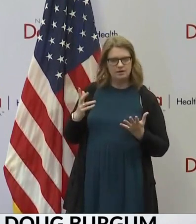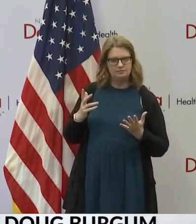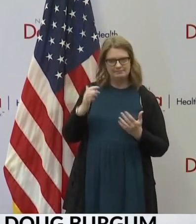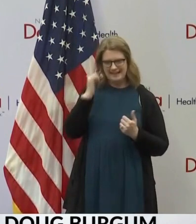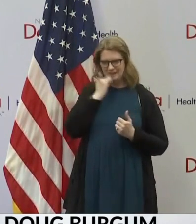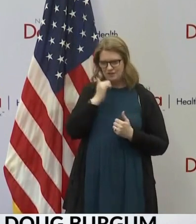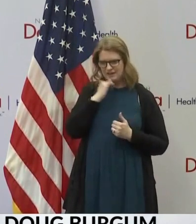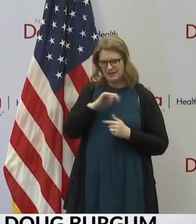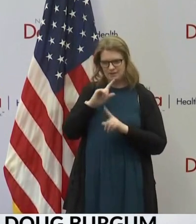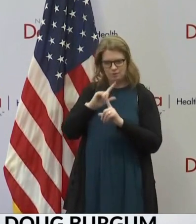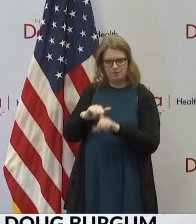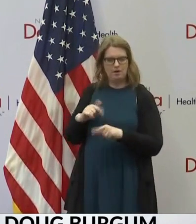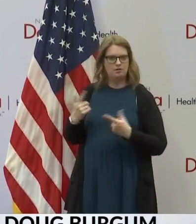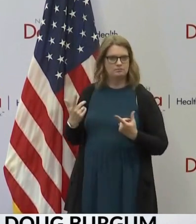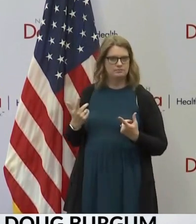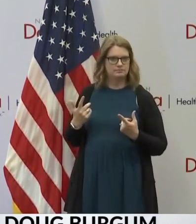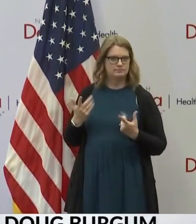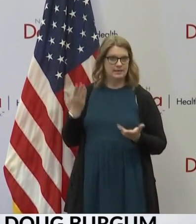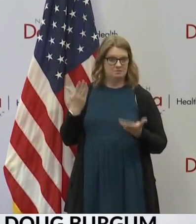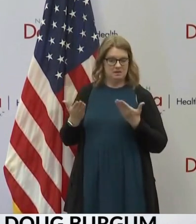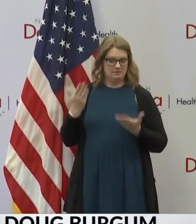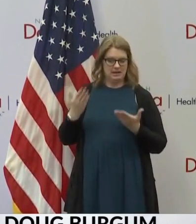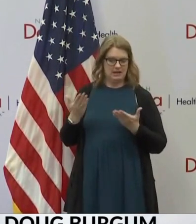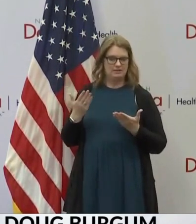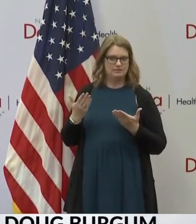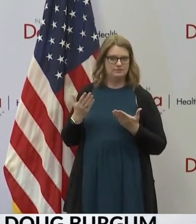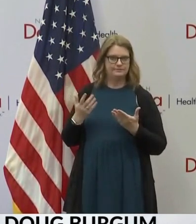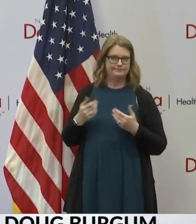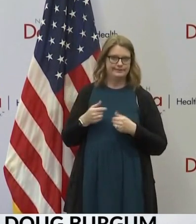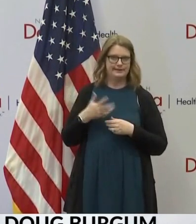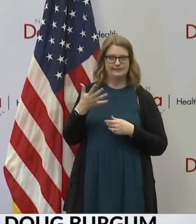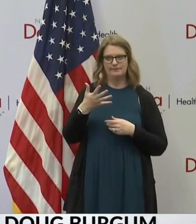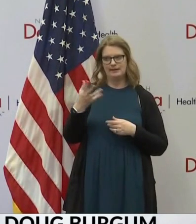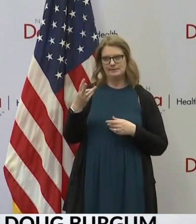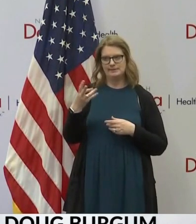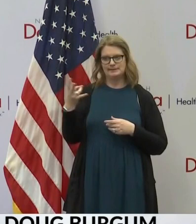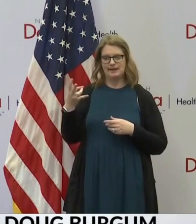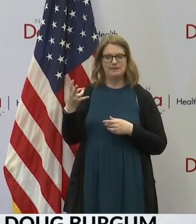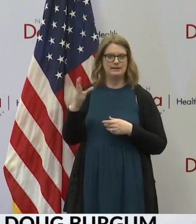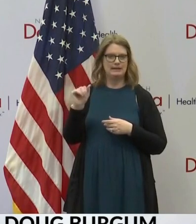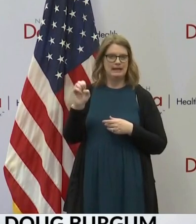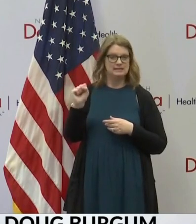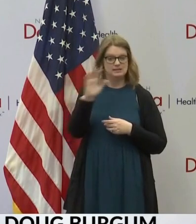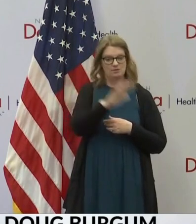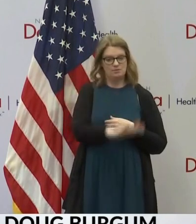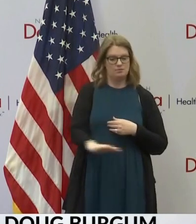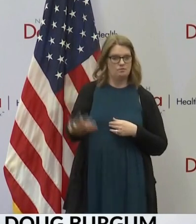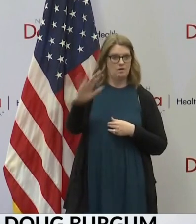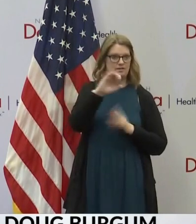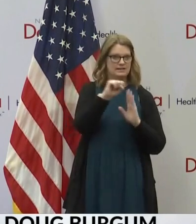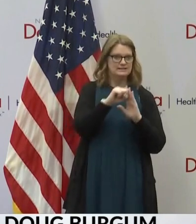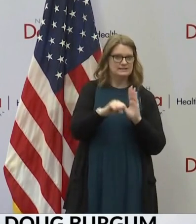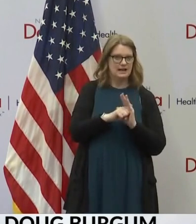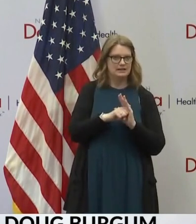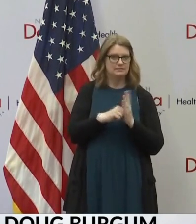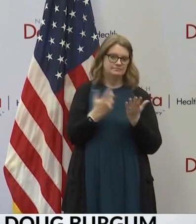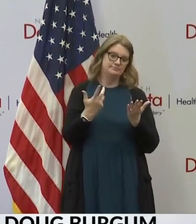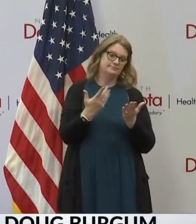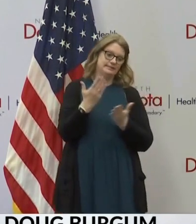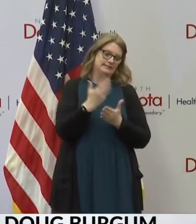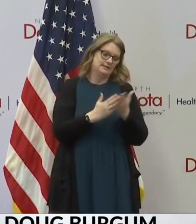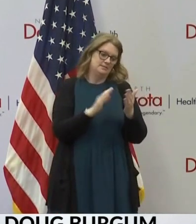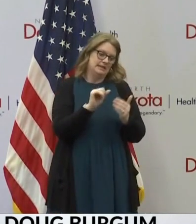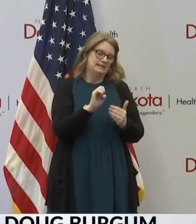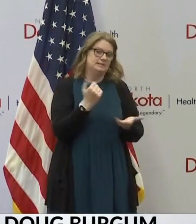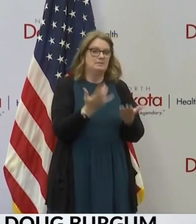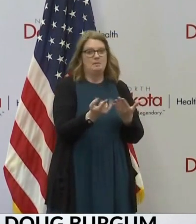every day at the report and see that we might have a sprinkling of 5 or 6 or 7 cases around the entire rest of the state. In some cases, it might only